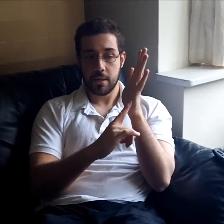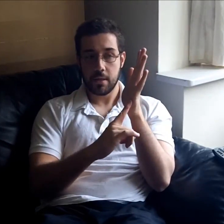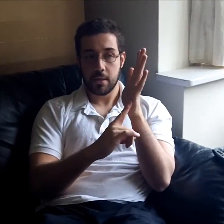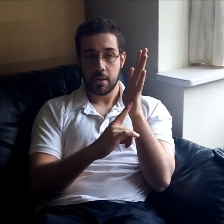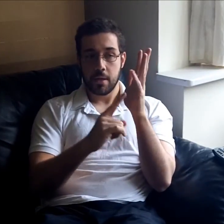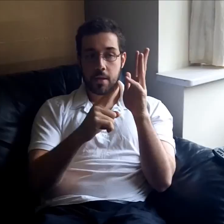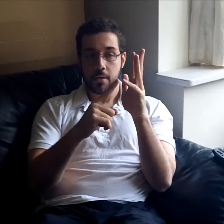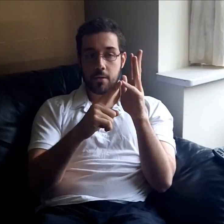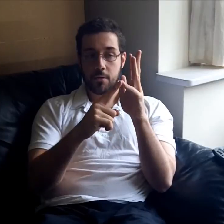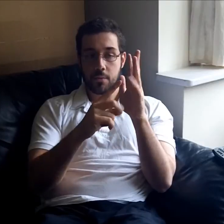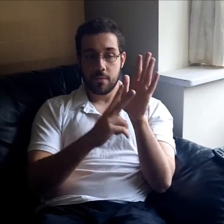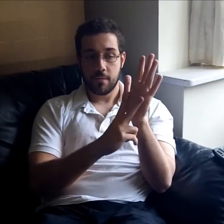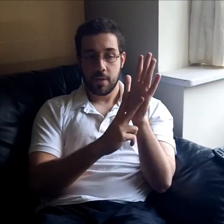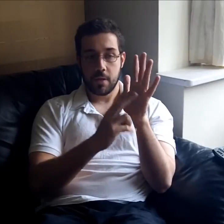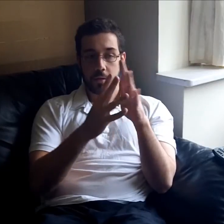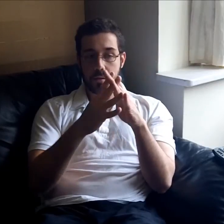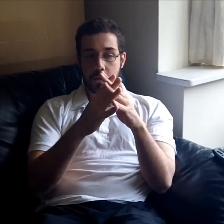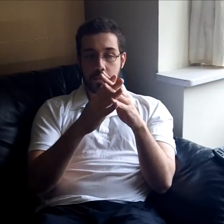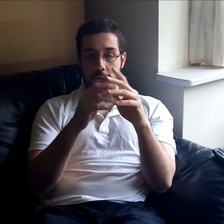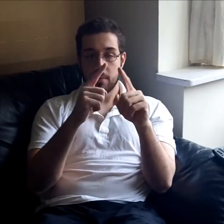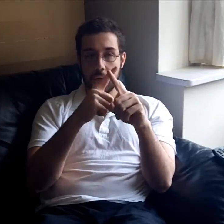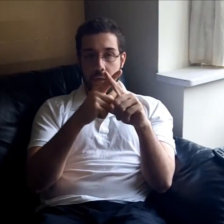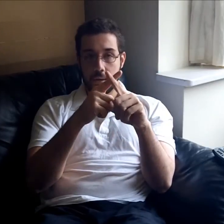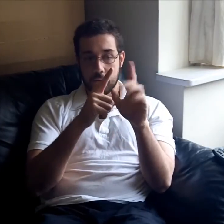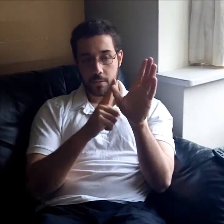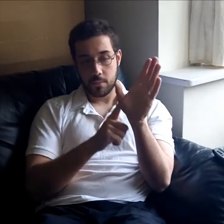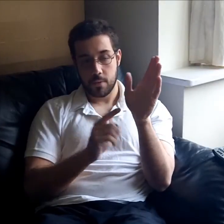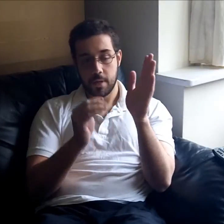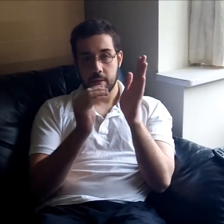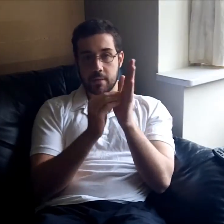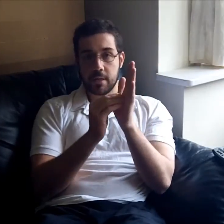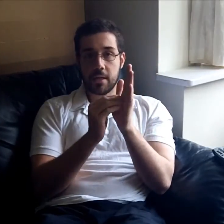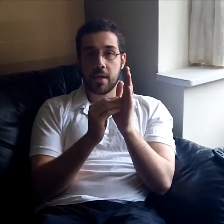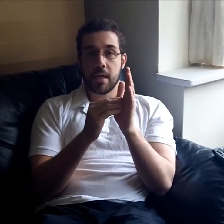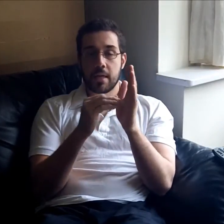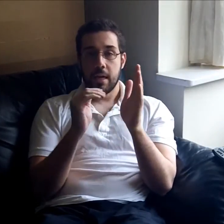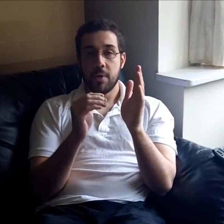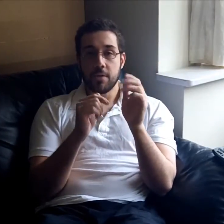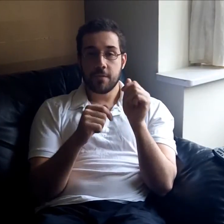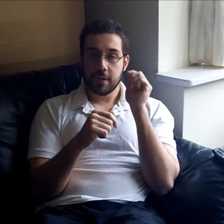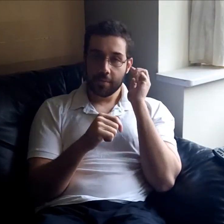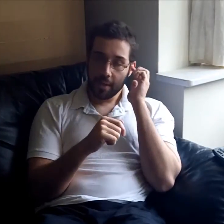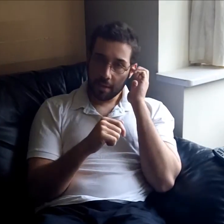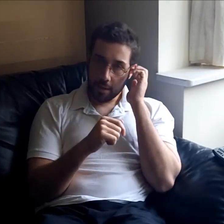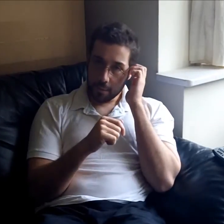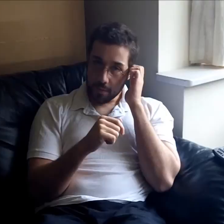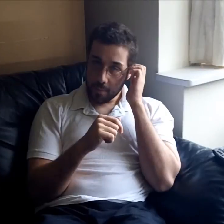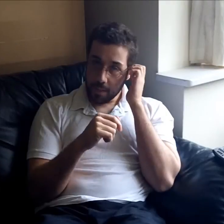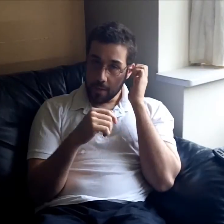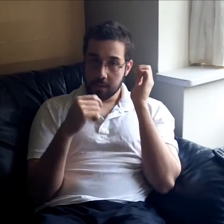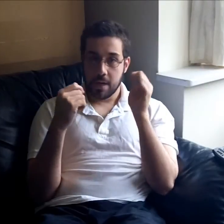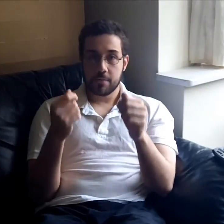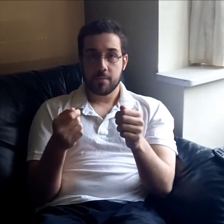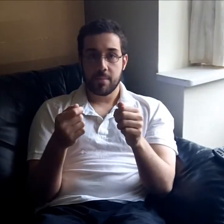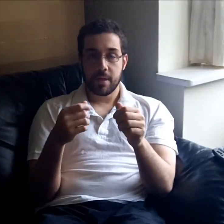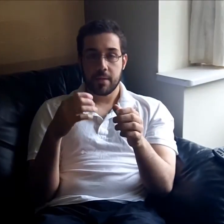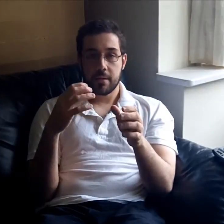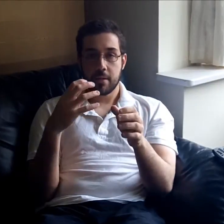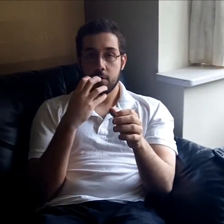T, U, V, W, X, Y, Z. Now when you're fingerspelling, guys, one of the big things you have to remember is that you